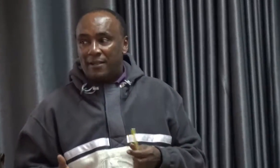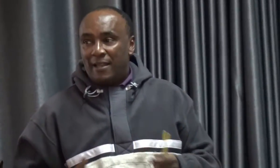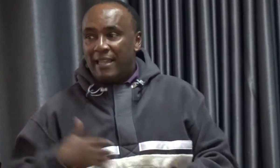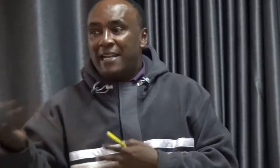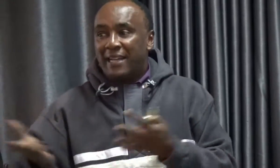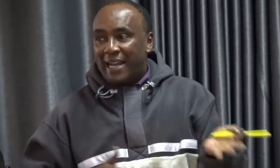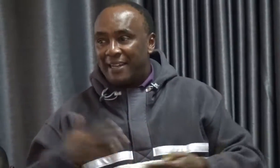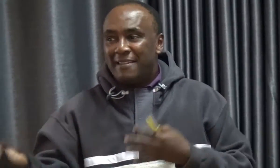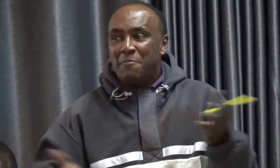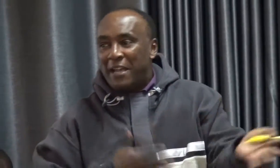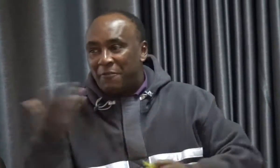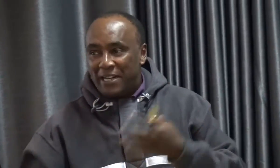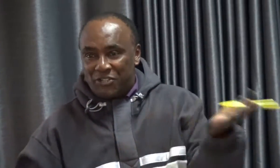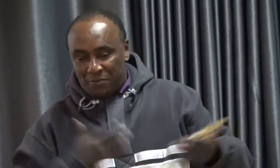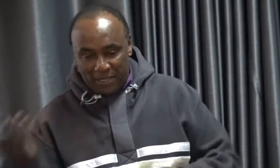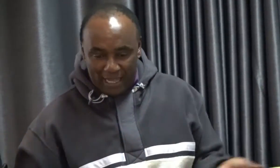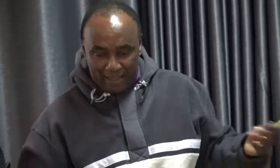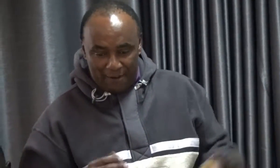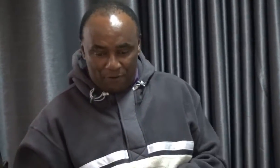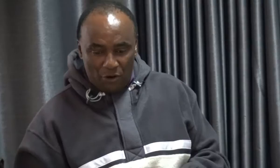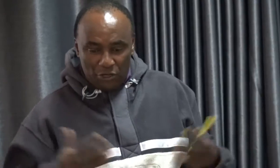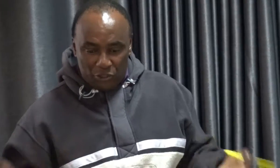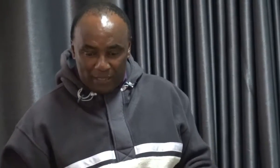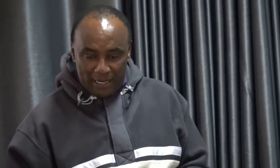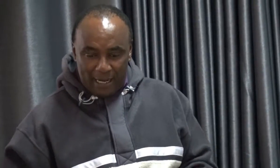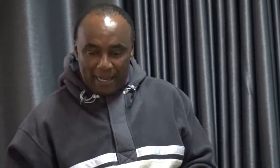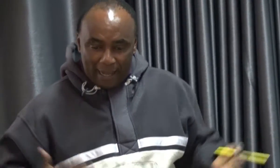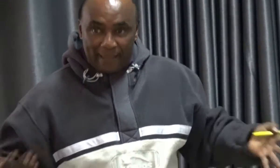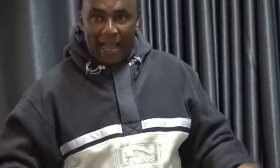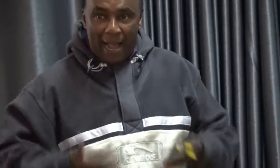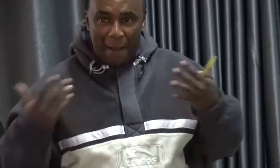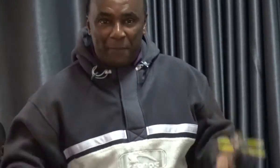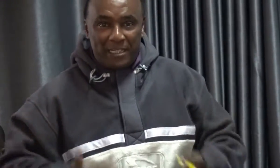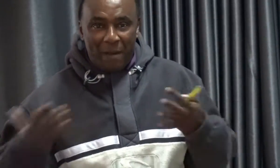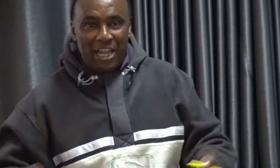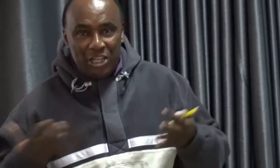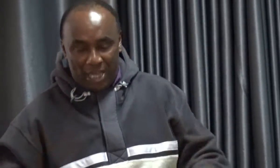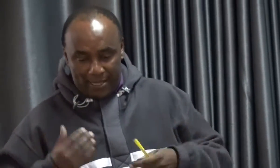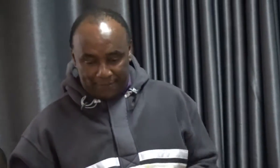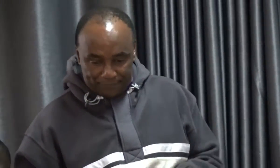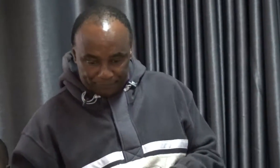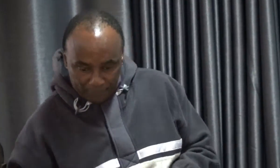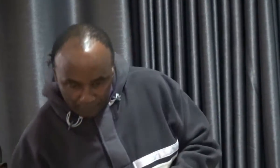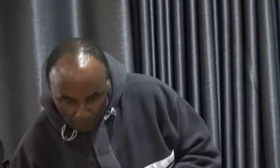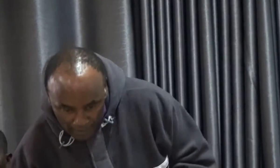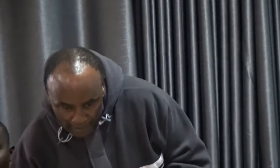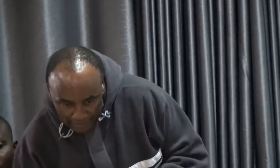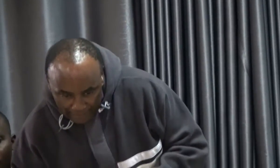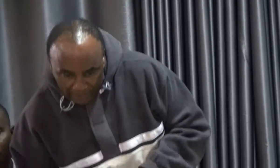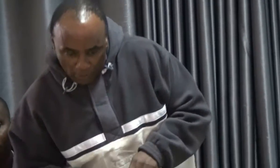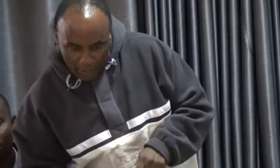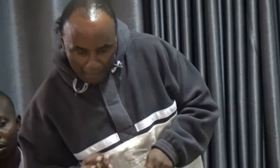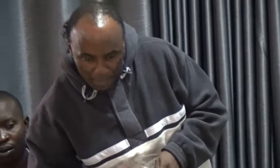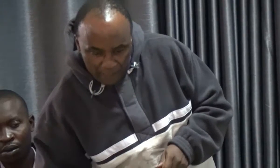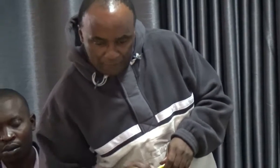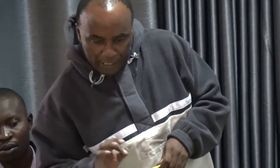needs, they interact, they make friendship, and therefore children, they are embraced by each other. The